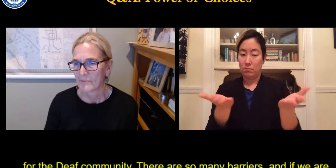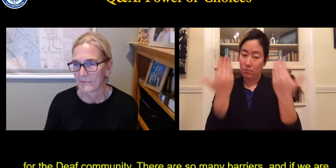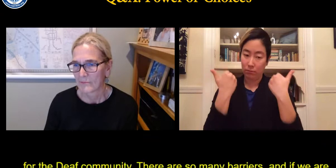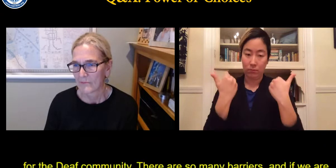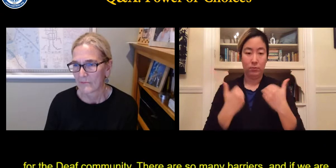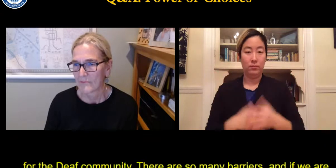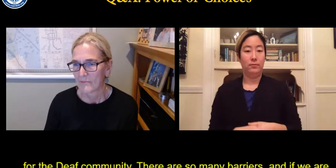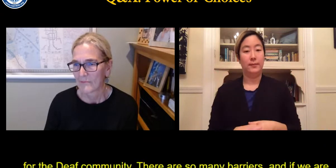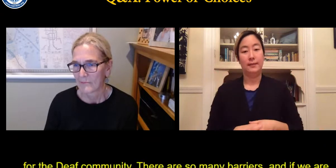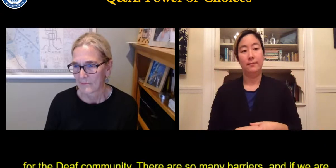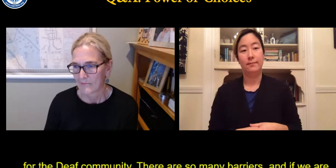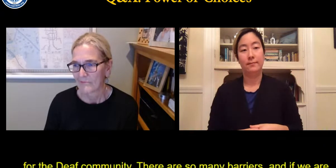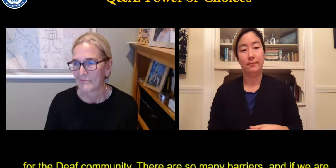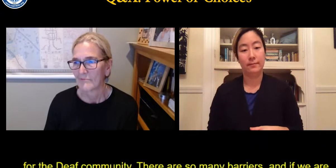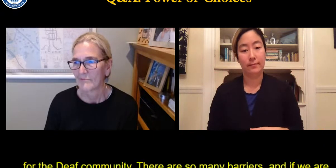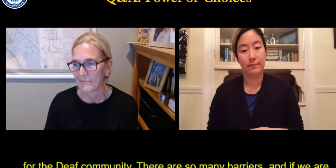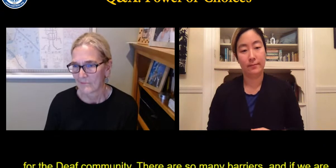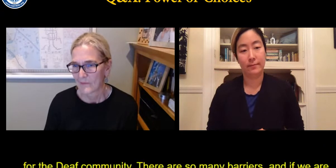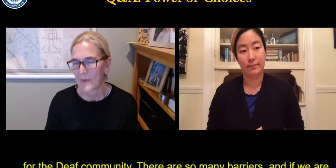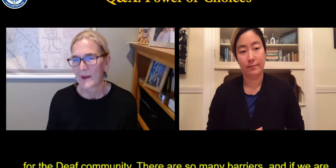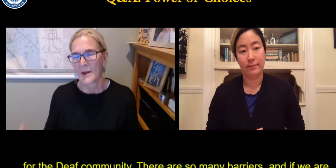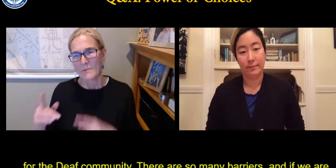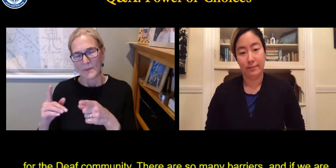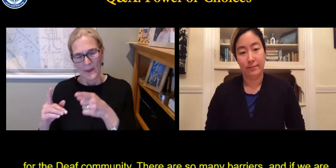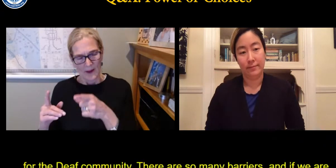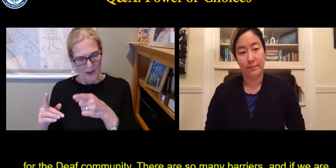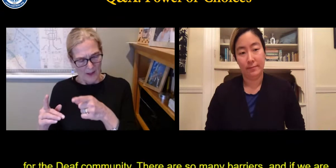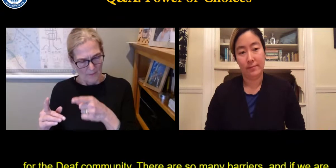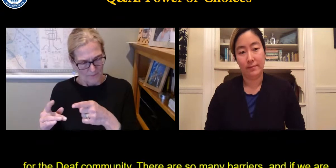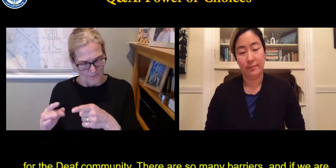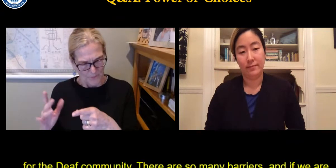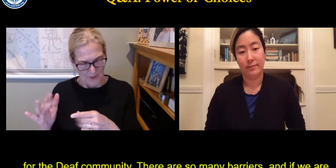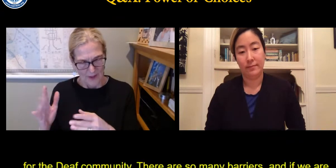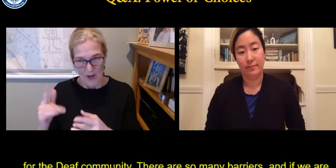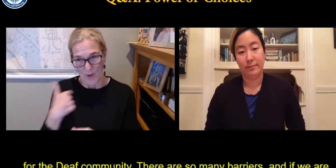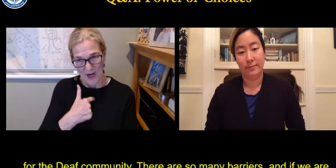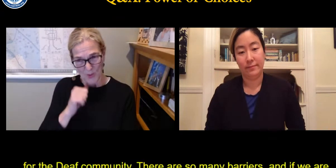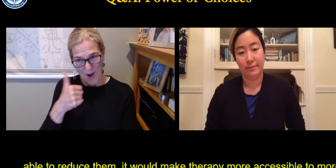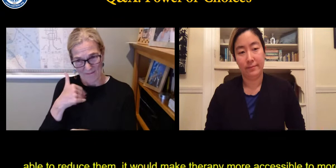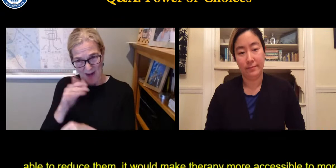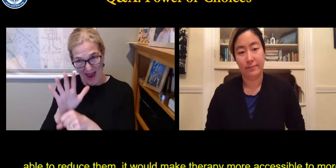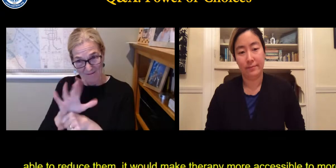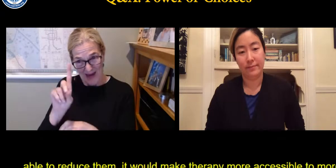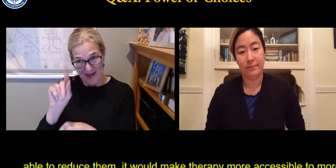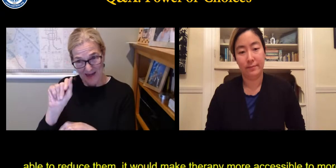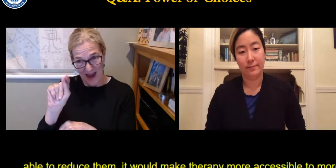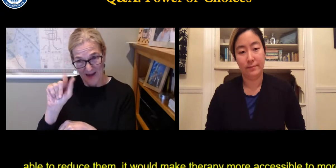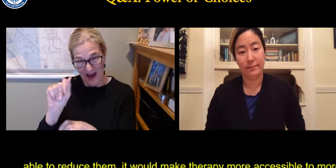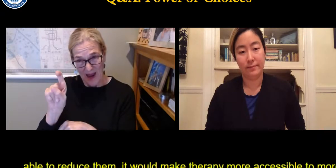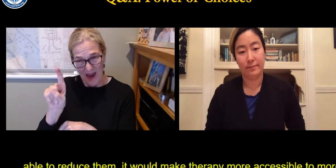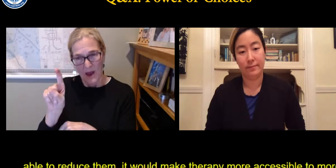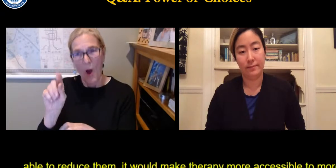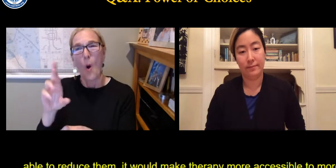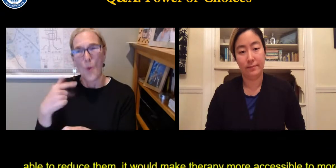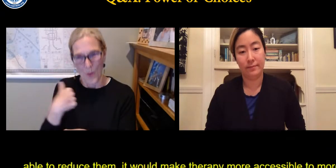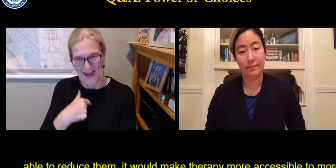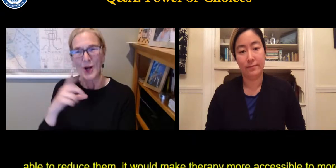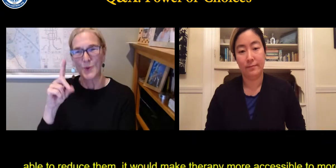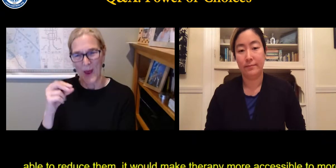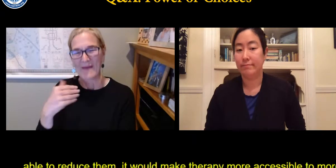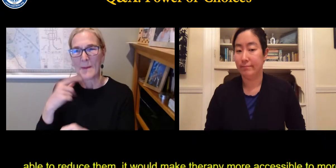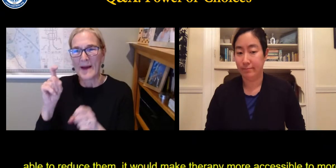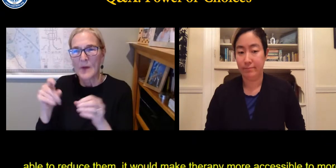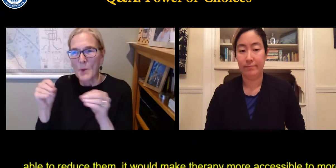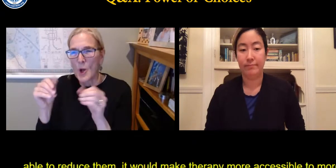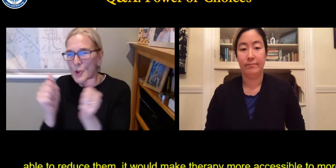and is a definite battle, but we definitely need the help of those of you watching tonight. If you're part of our community, join us and